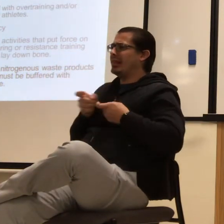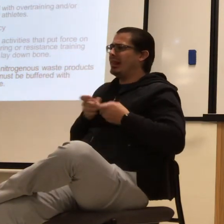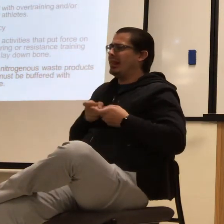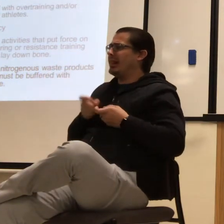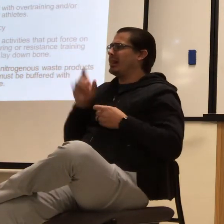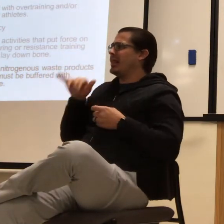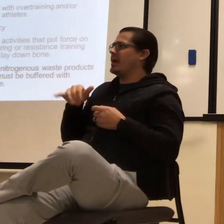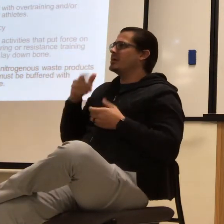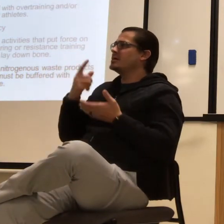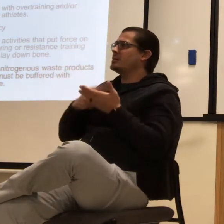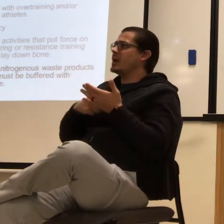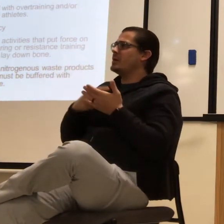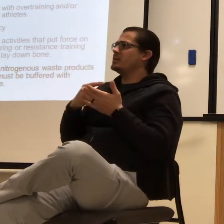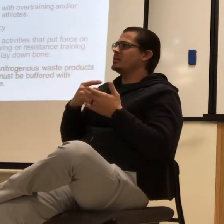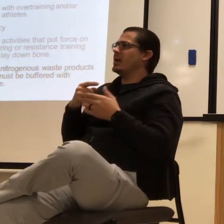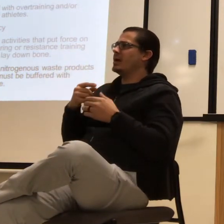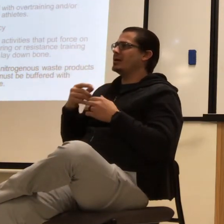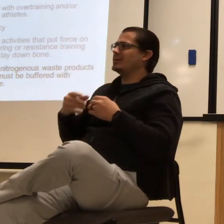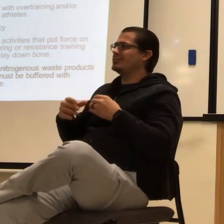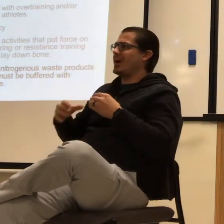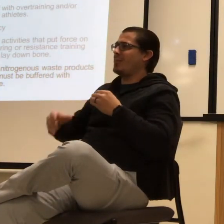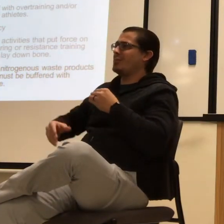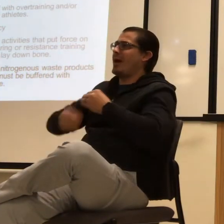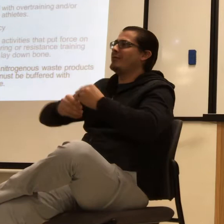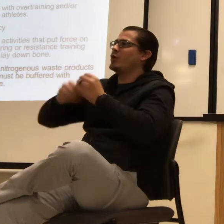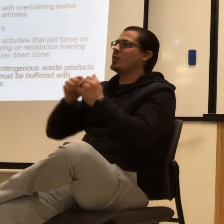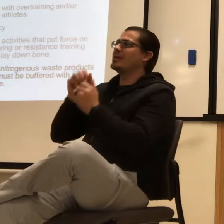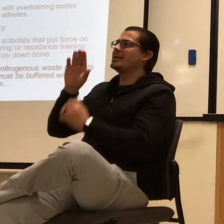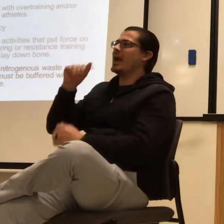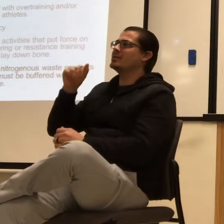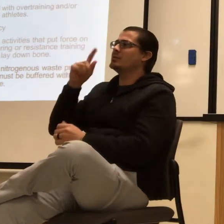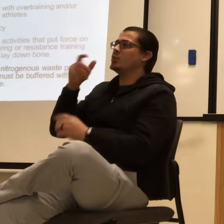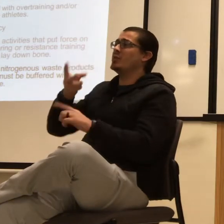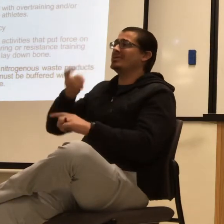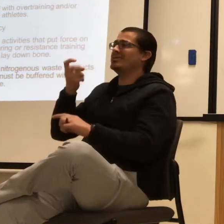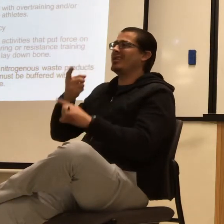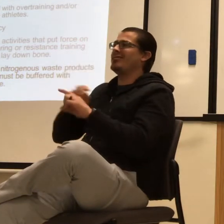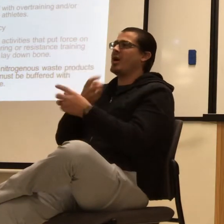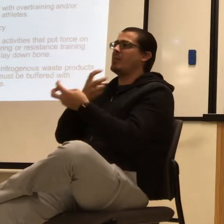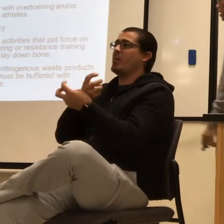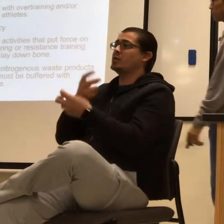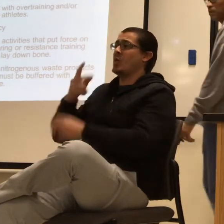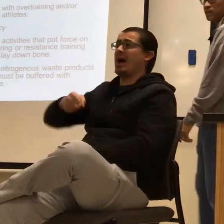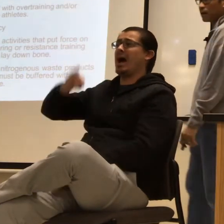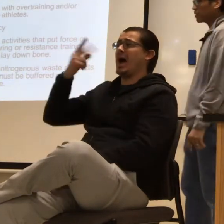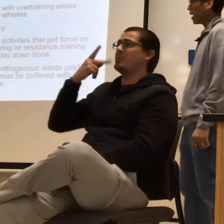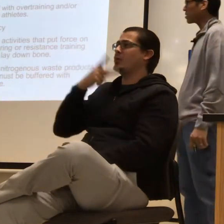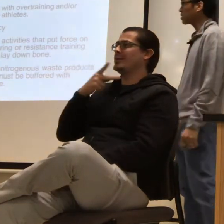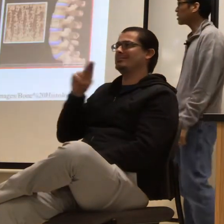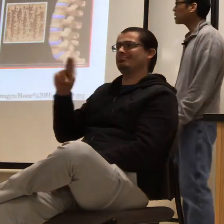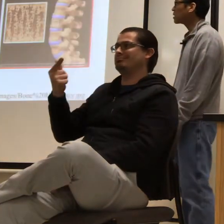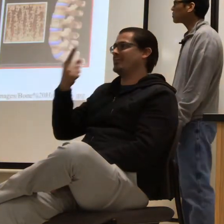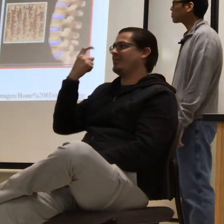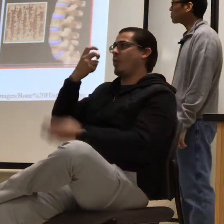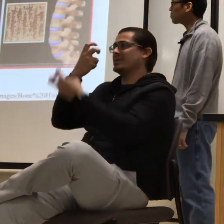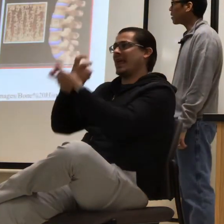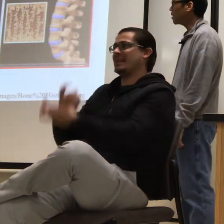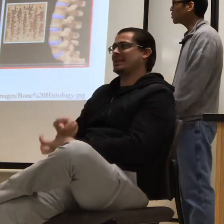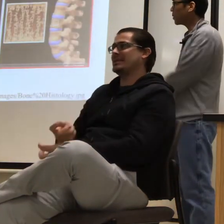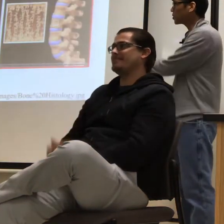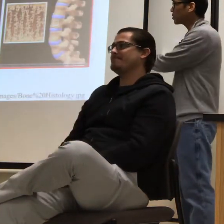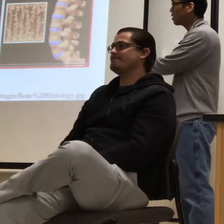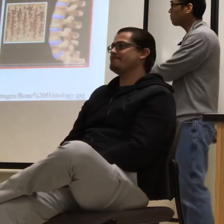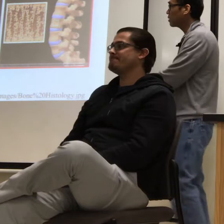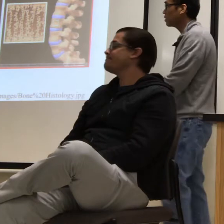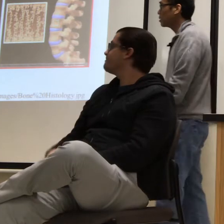sometimes you deal with it by buffering it with calcium, which you leach from the bone. So high protein intake is not good for the skeleton, actually. Now